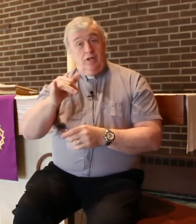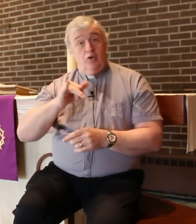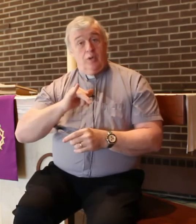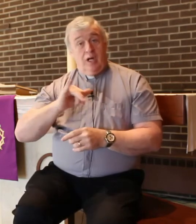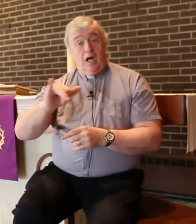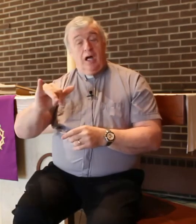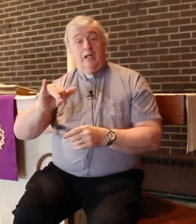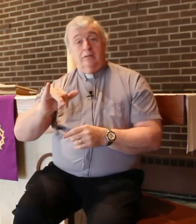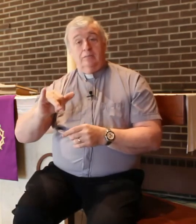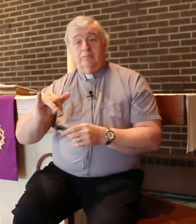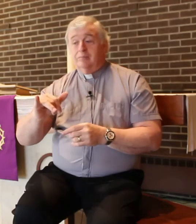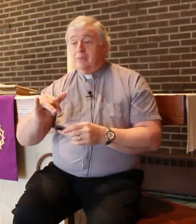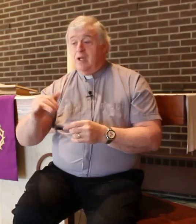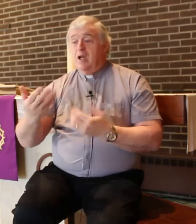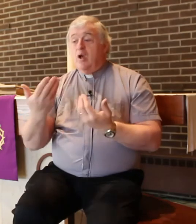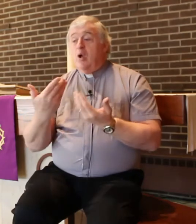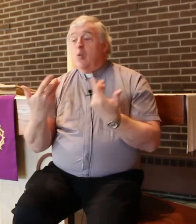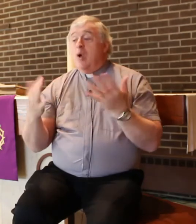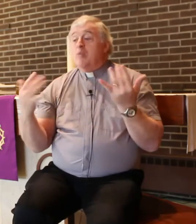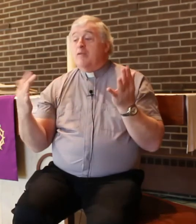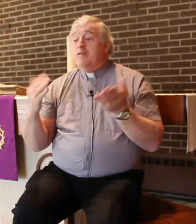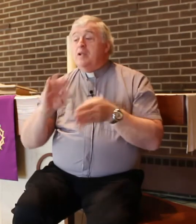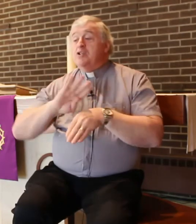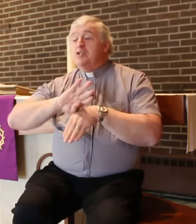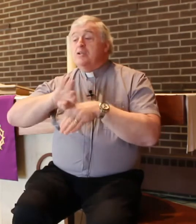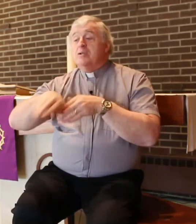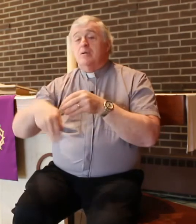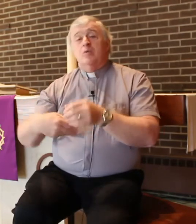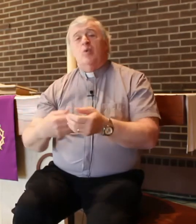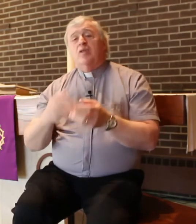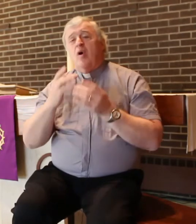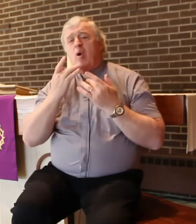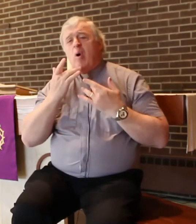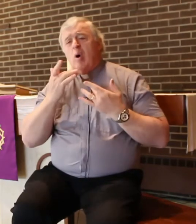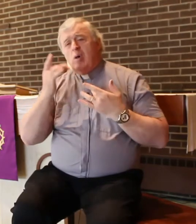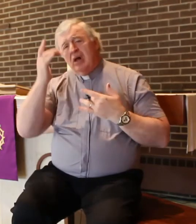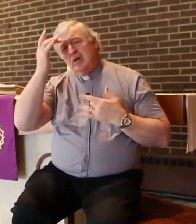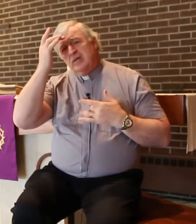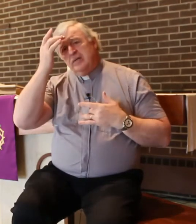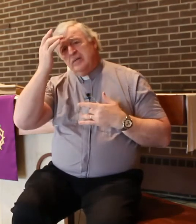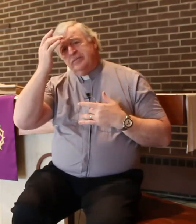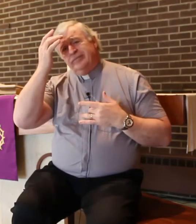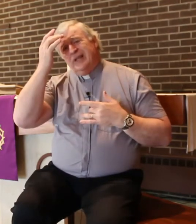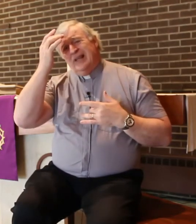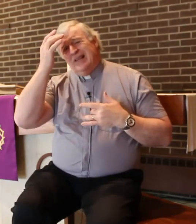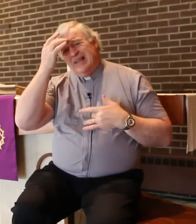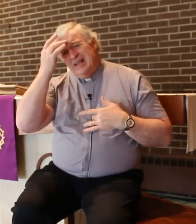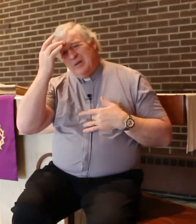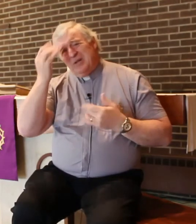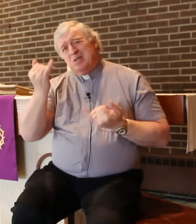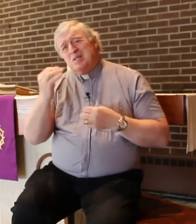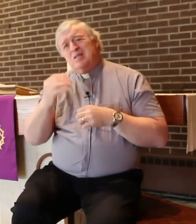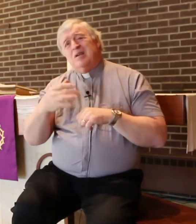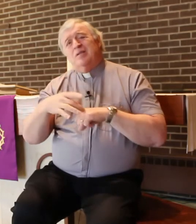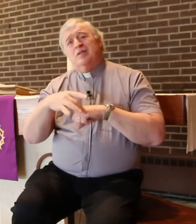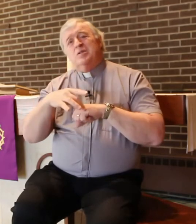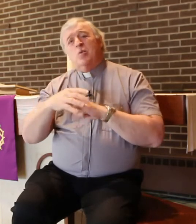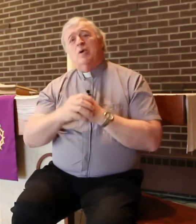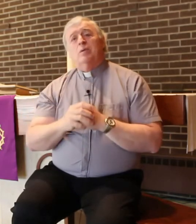you and I, when we're finished with all of the illness of this world,